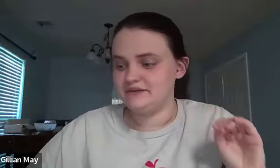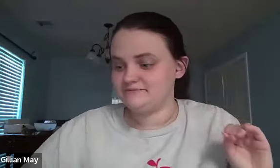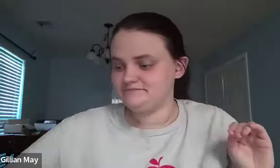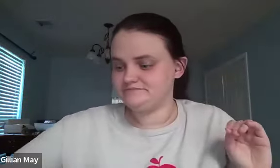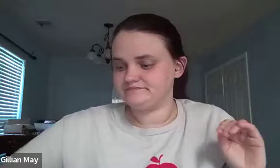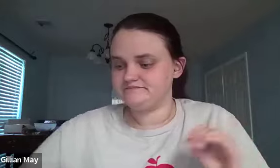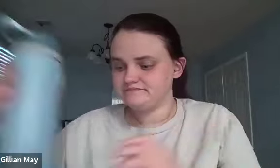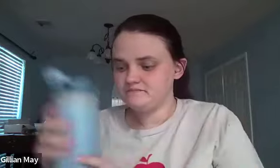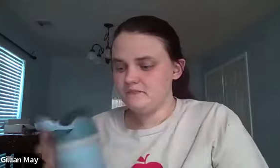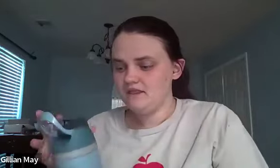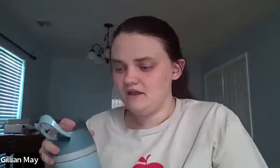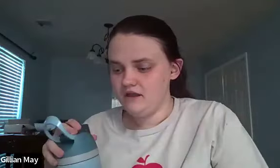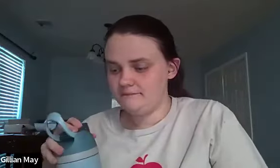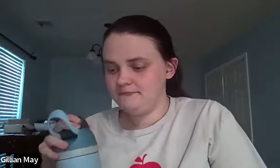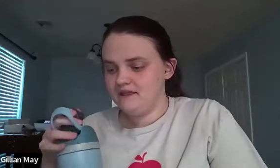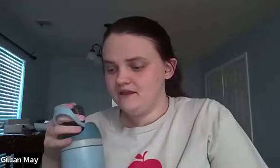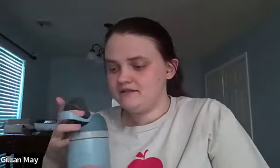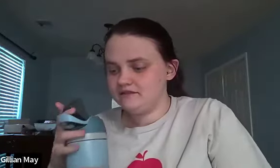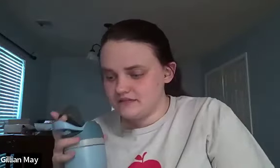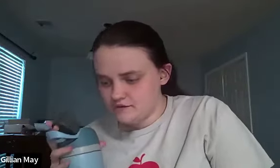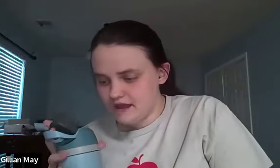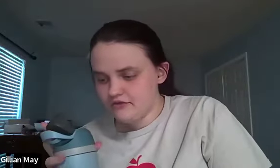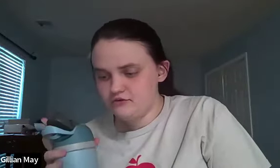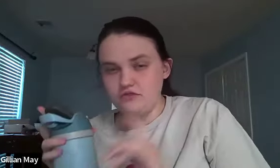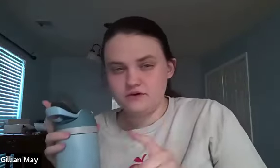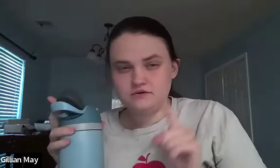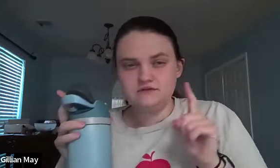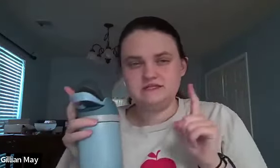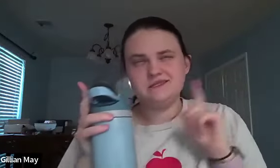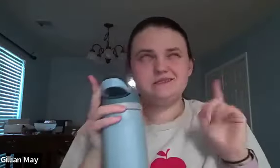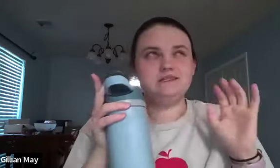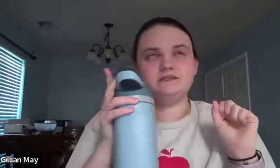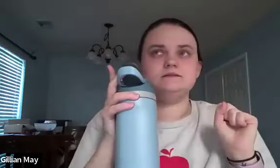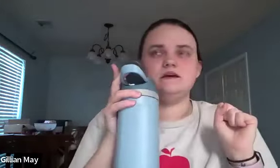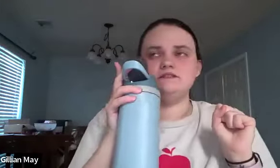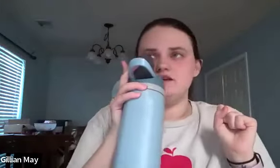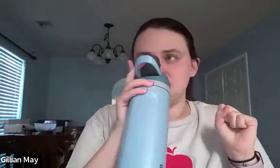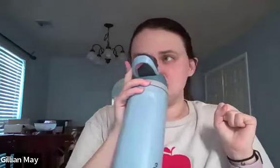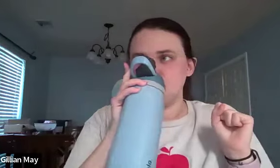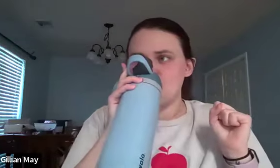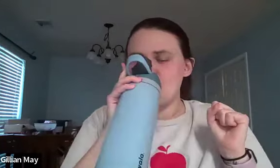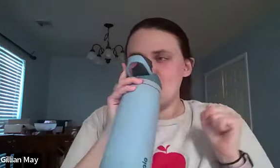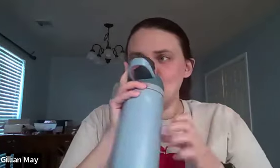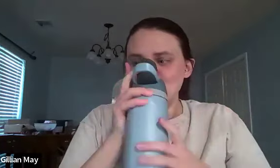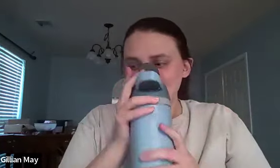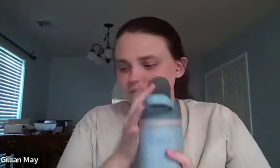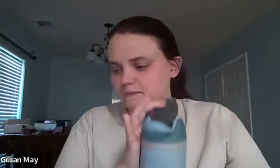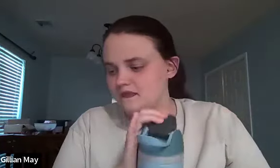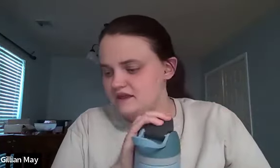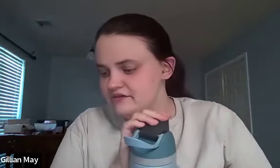me. Okay, let's go back through those 6, 7 signs. And